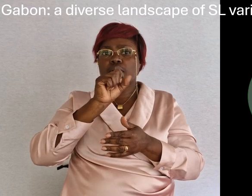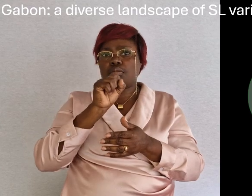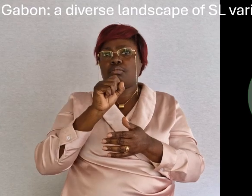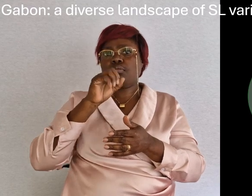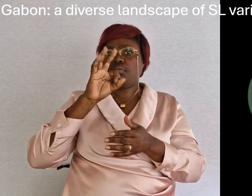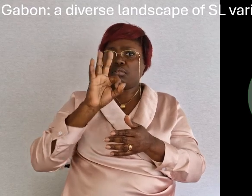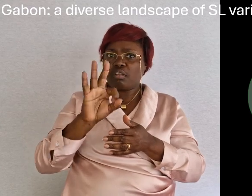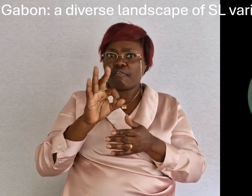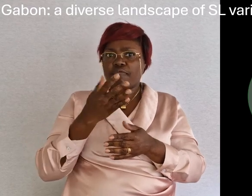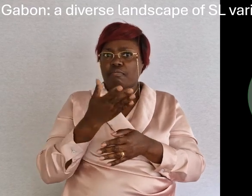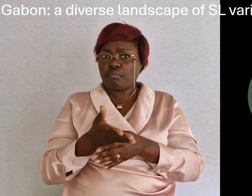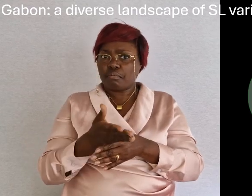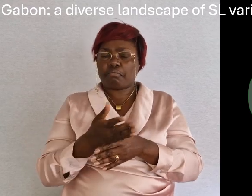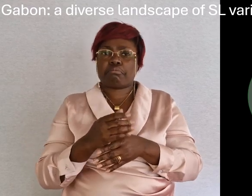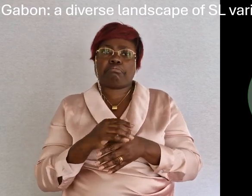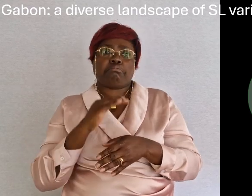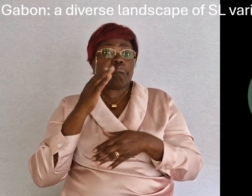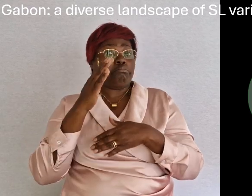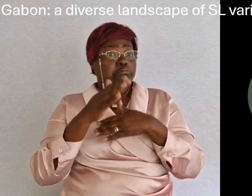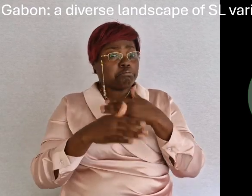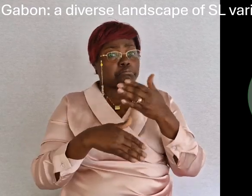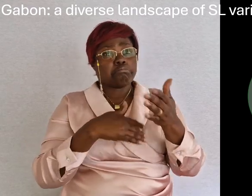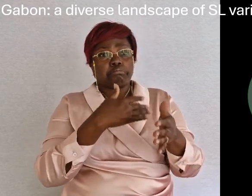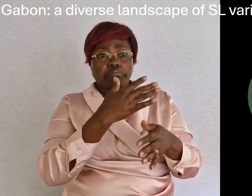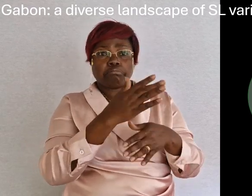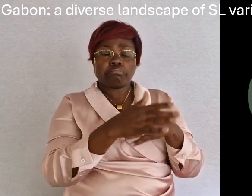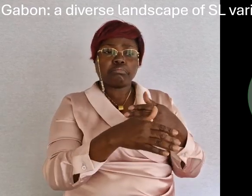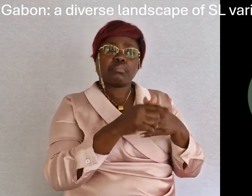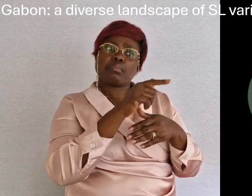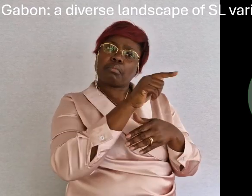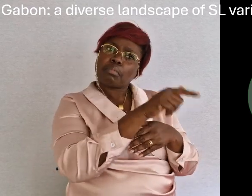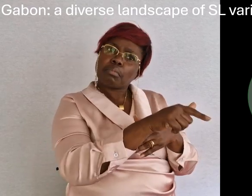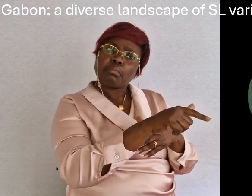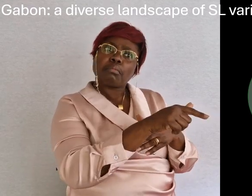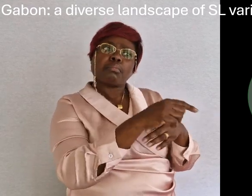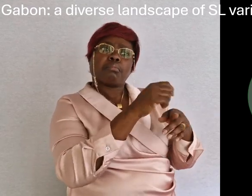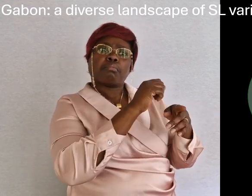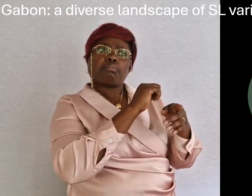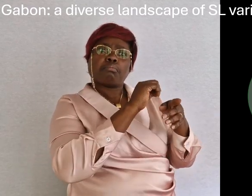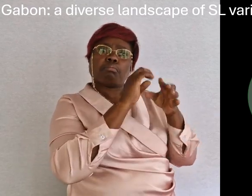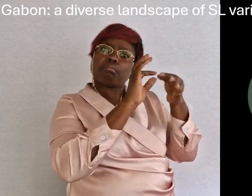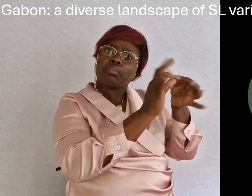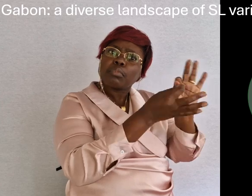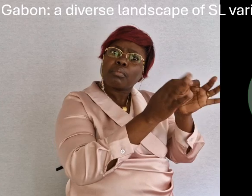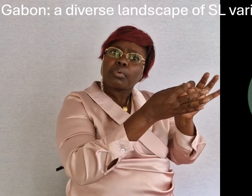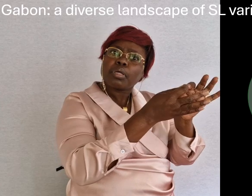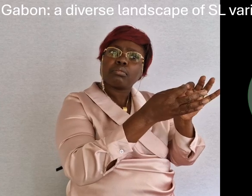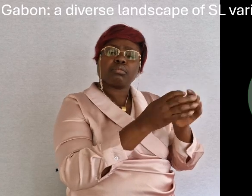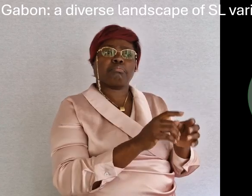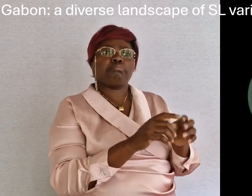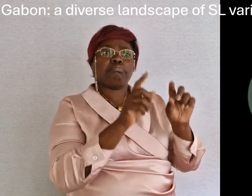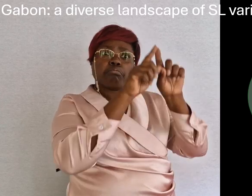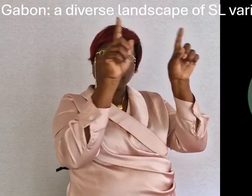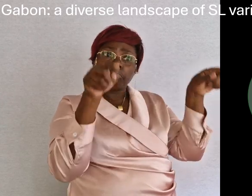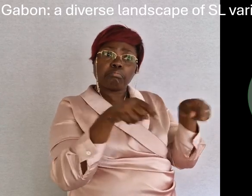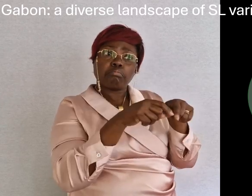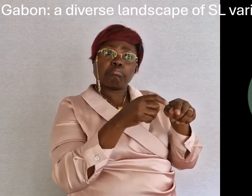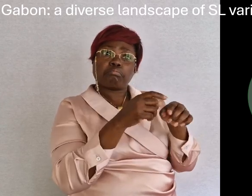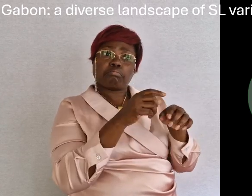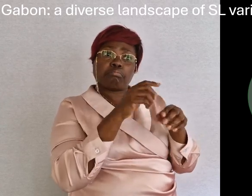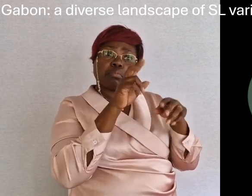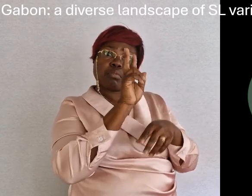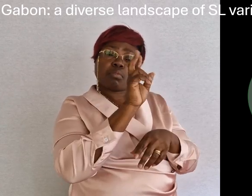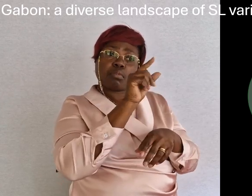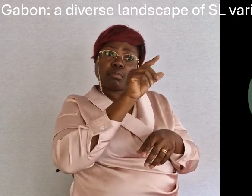Language. So LSF. And then at the same